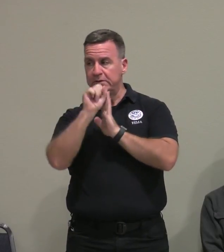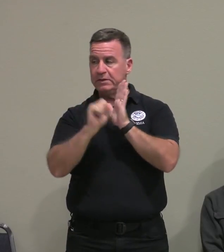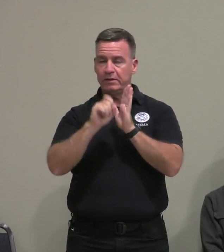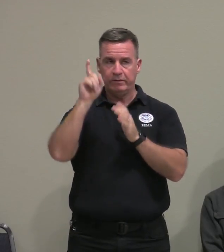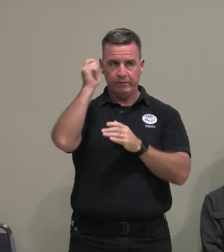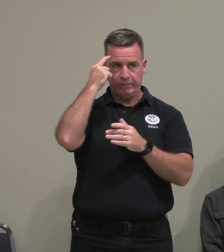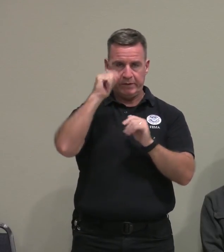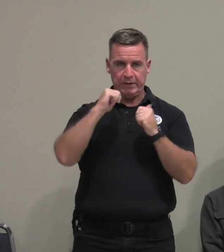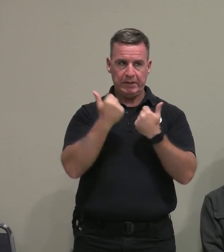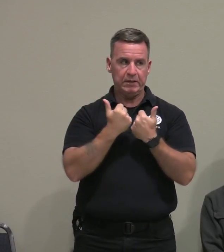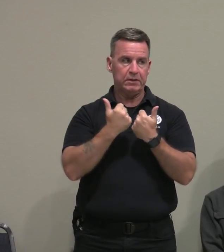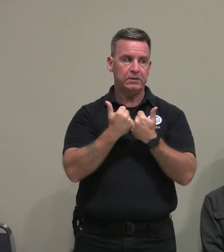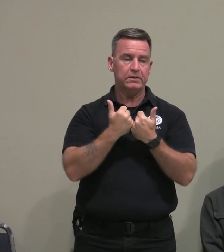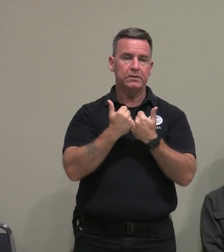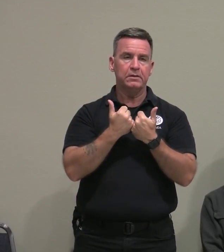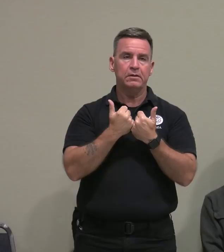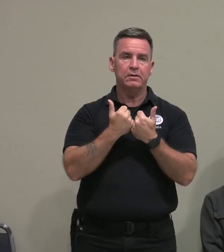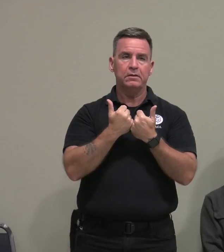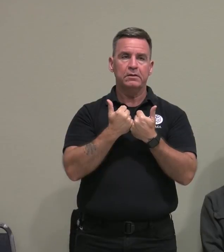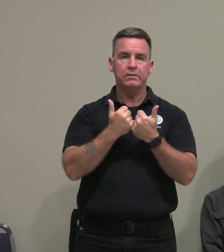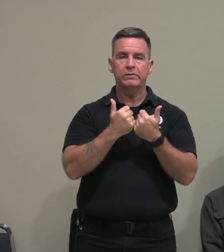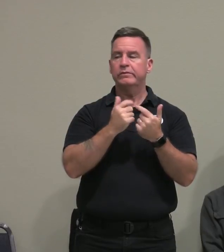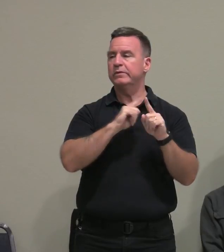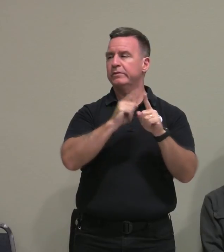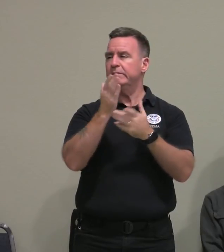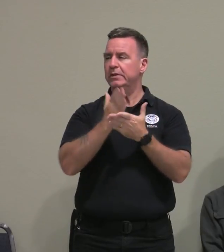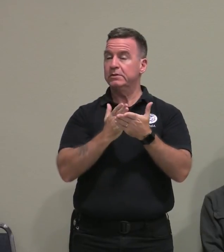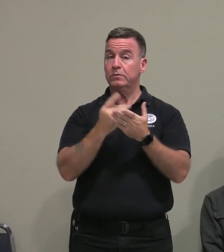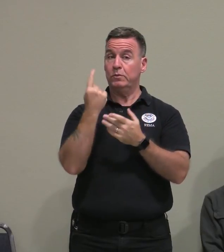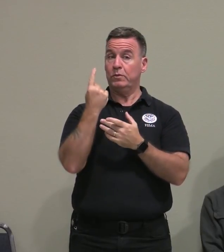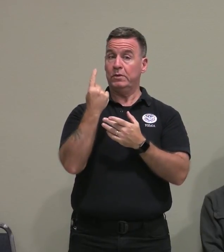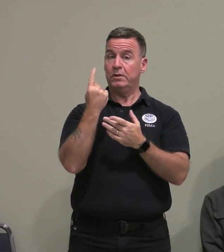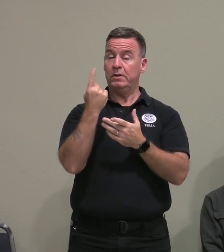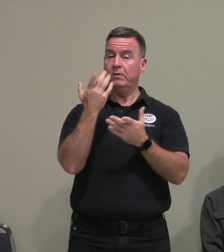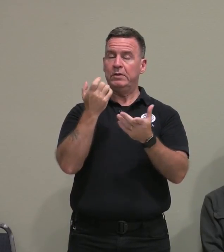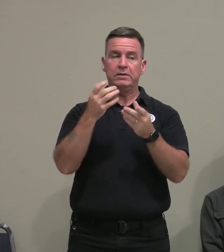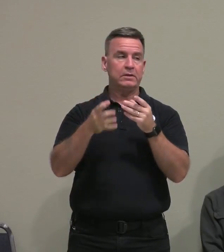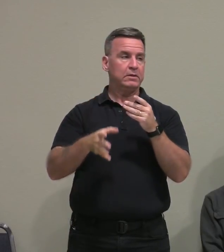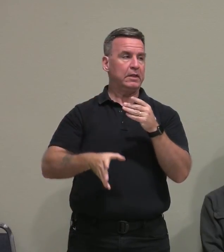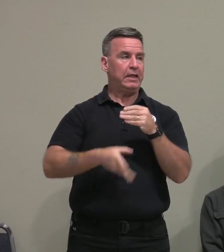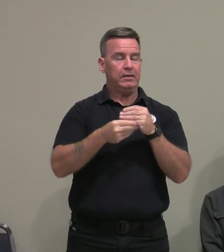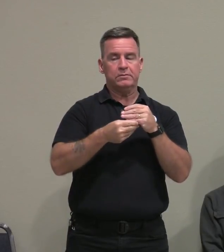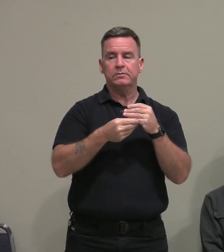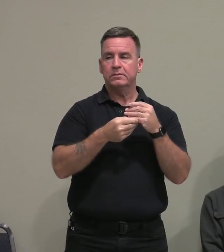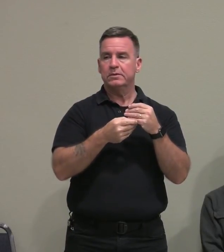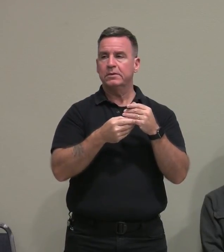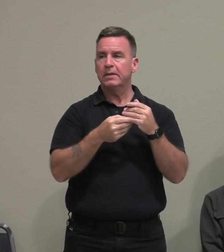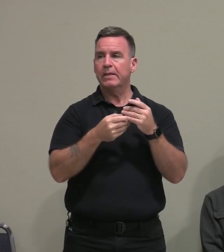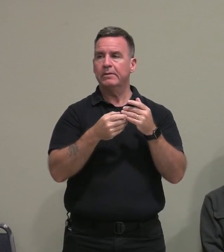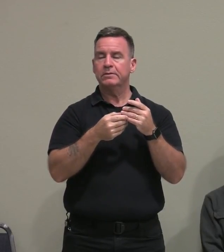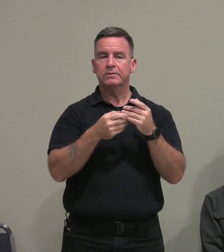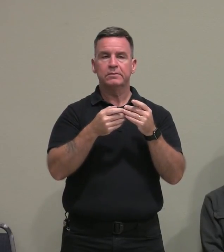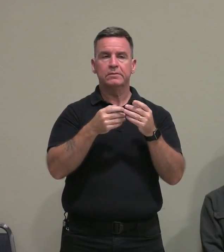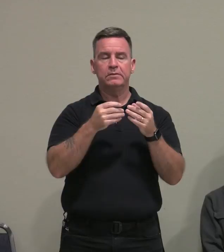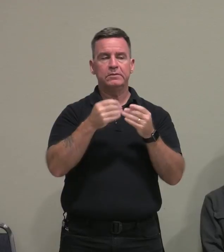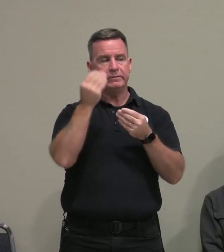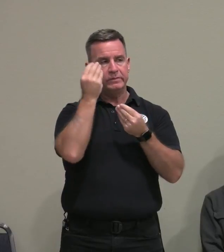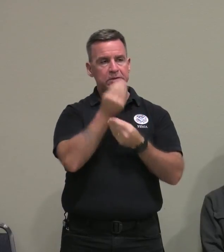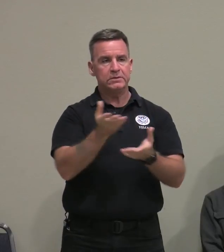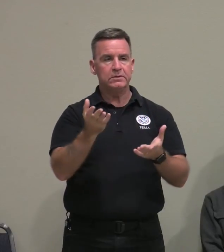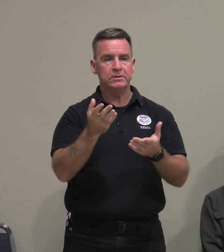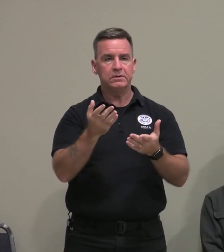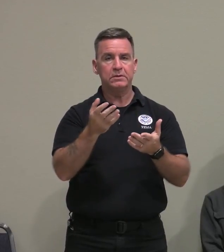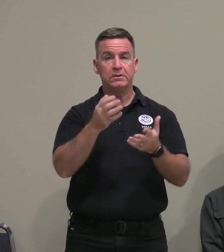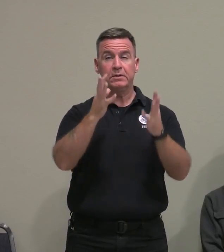government agencies for different aspects. And the one aspect I wanted to add some thoughts to was the